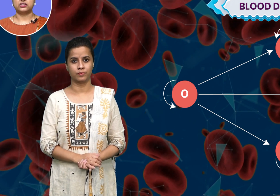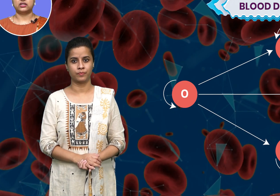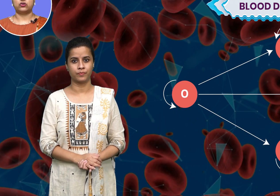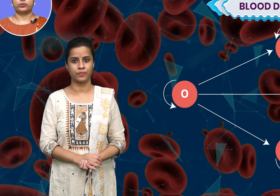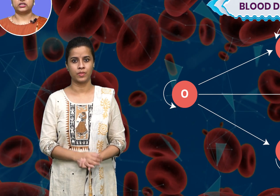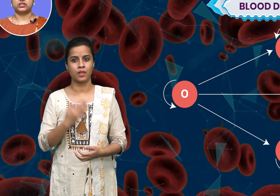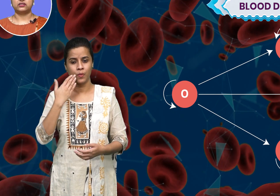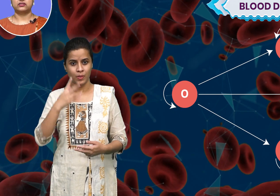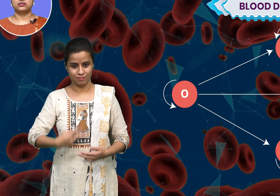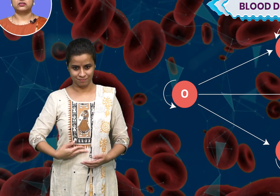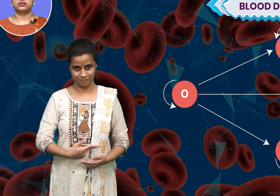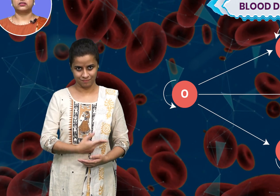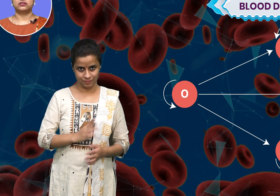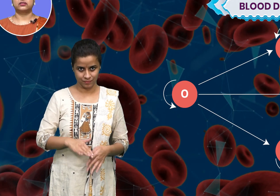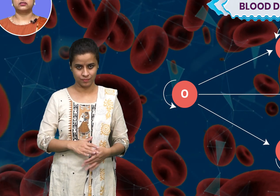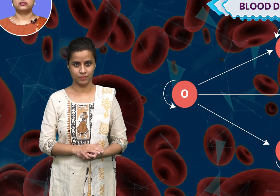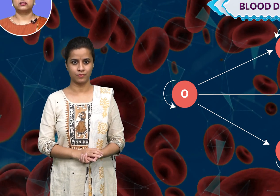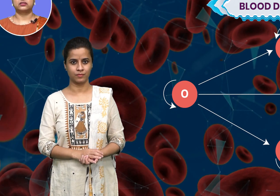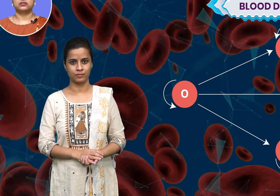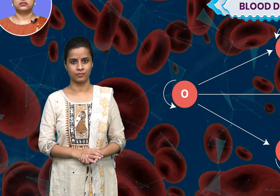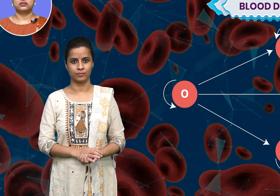during the surgical operation.